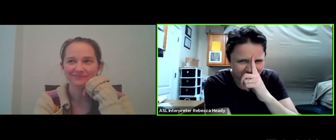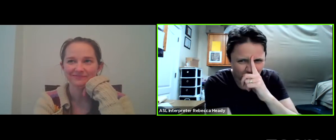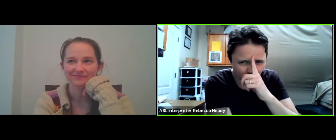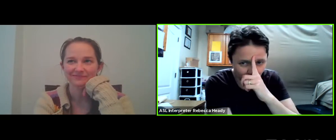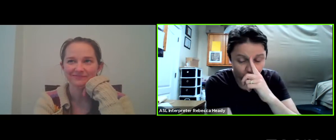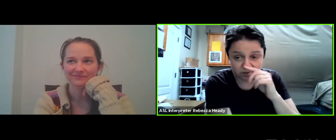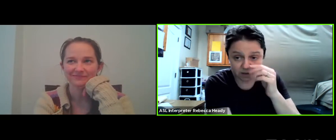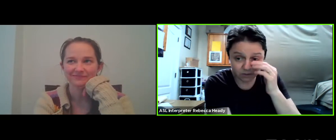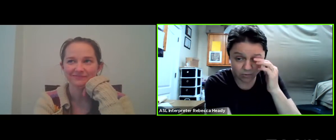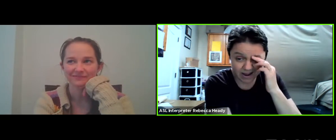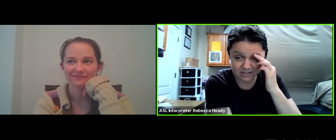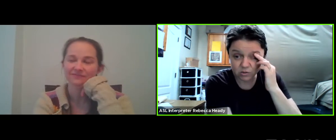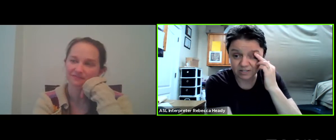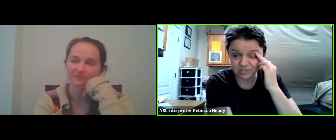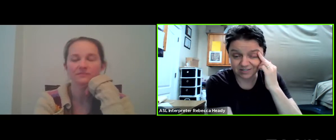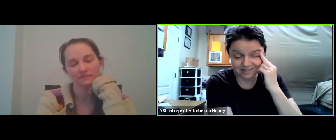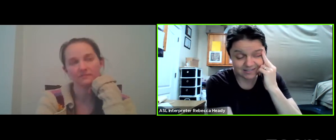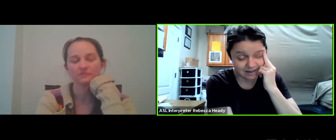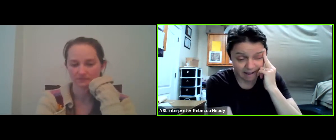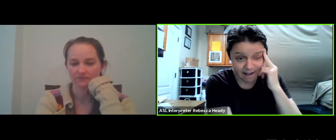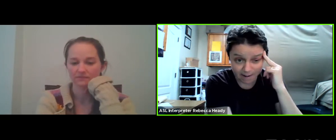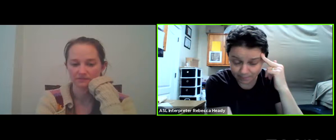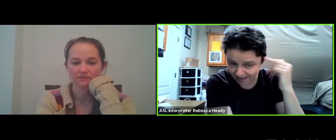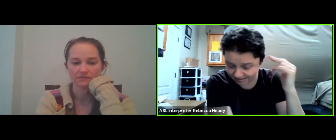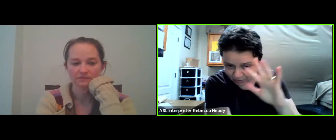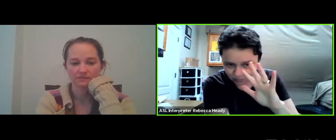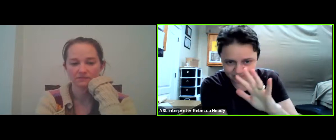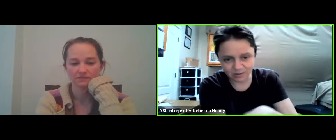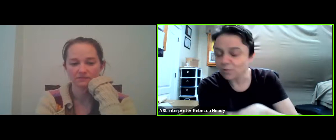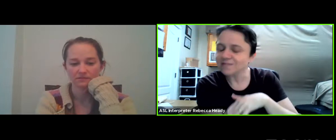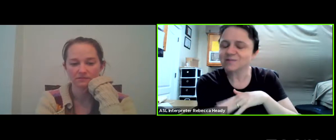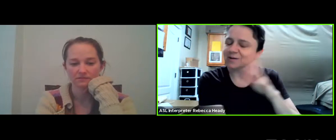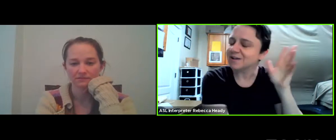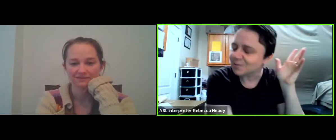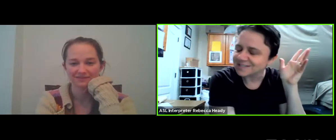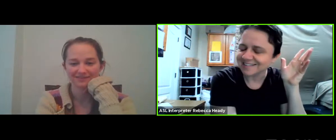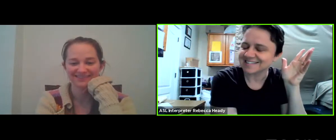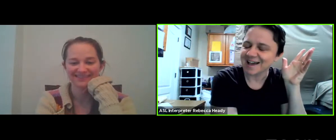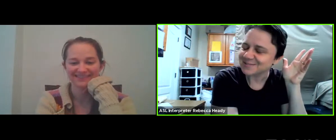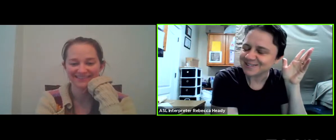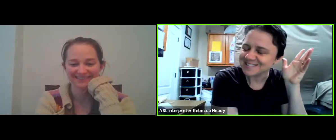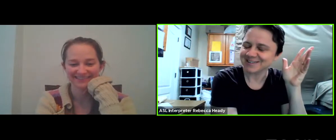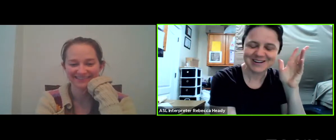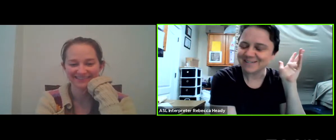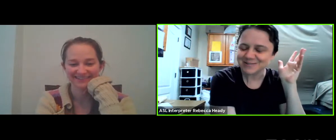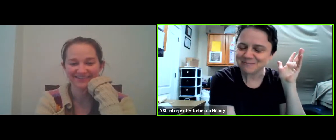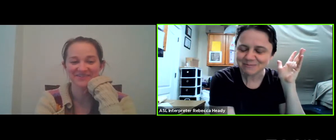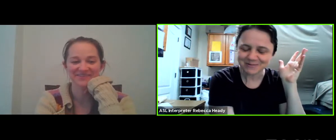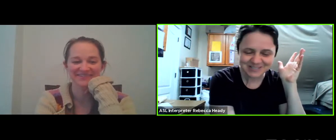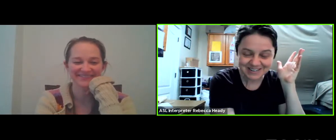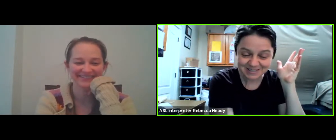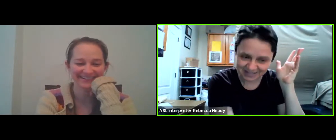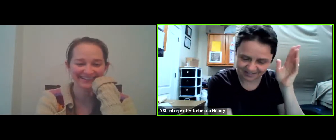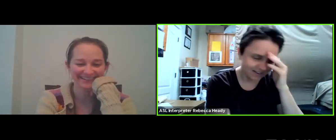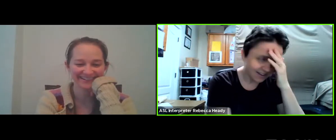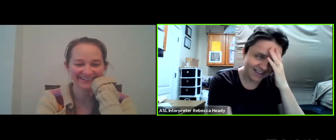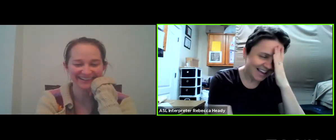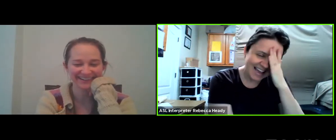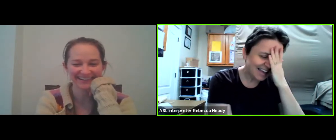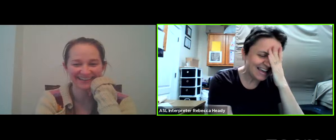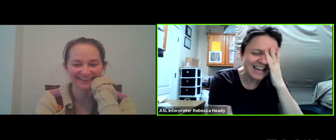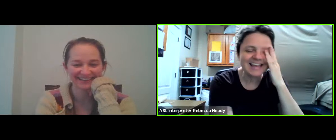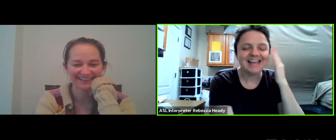got those, WH questions. And don't worry, there's going to be a quiz on this afterwards, and you're going to have to remember which one is